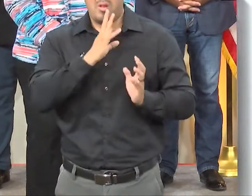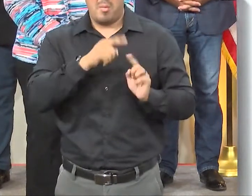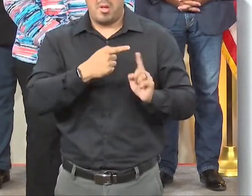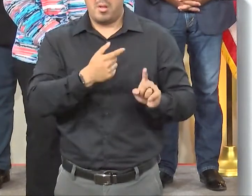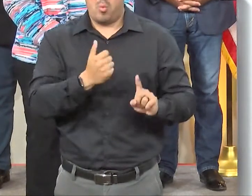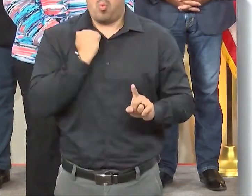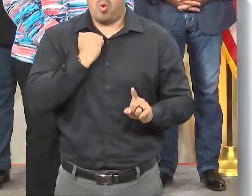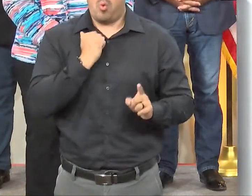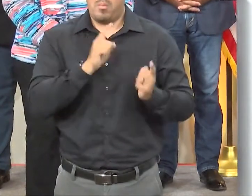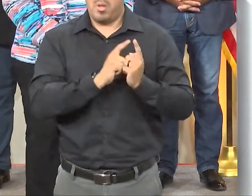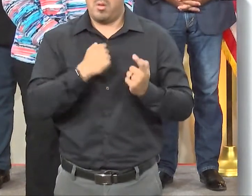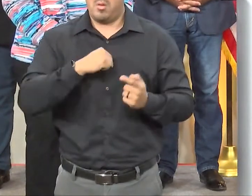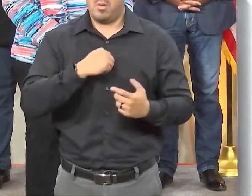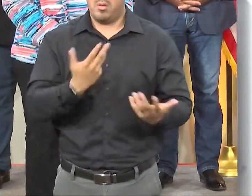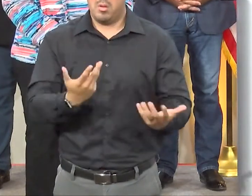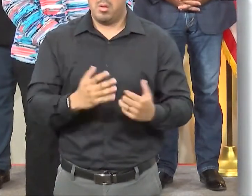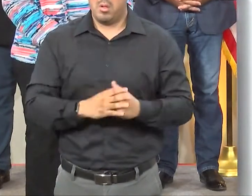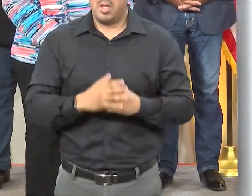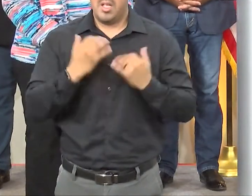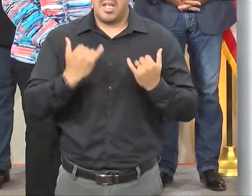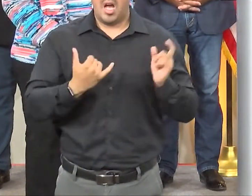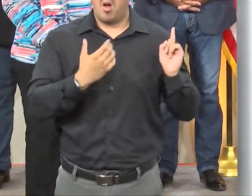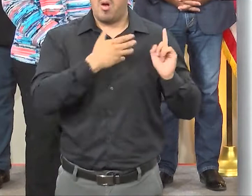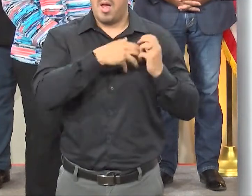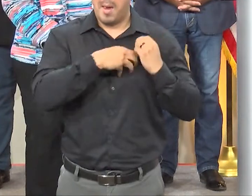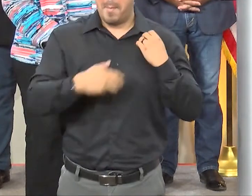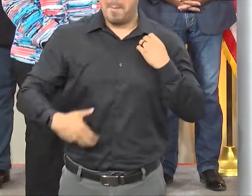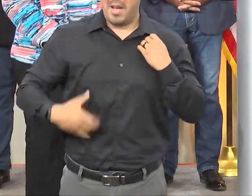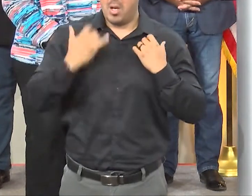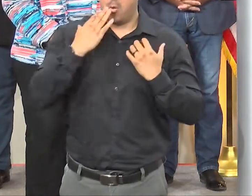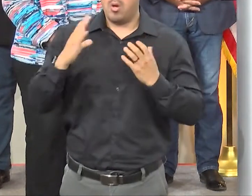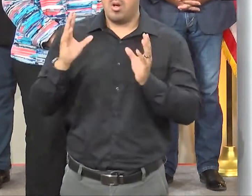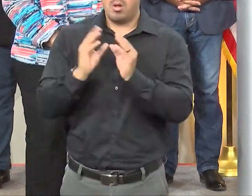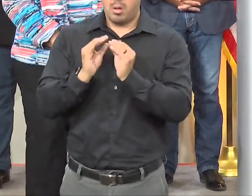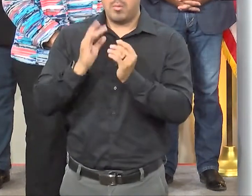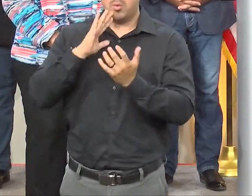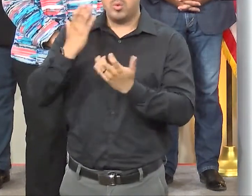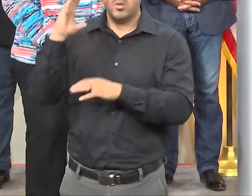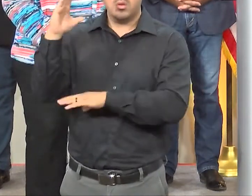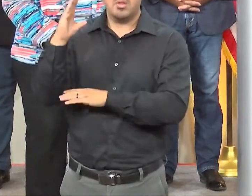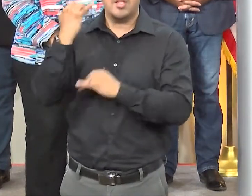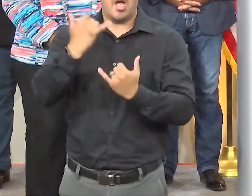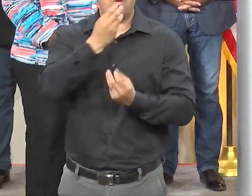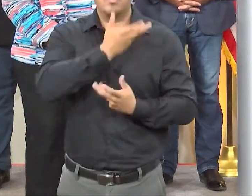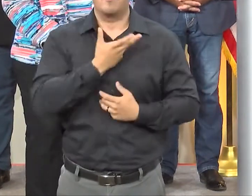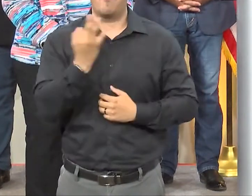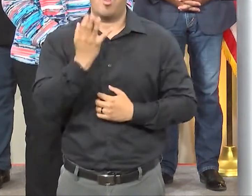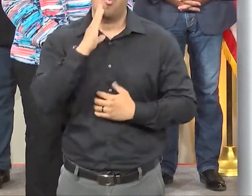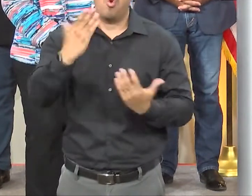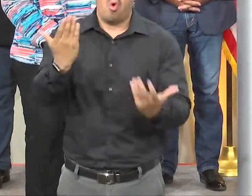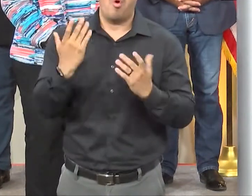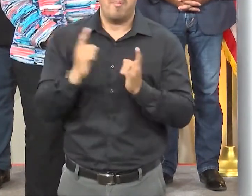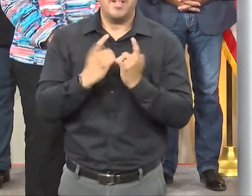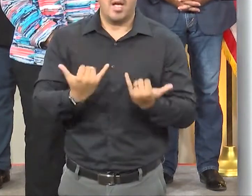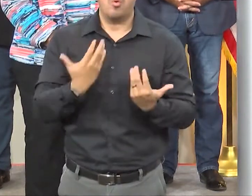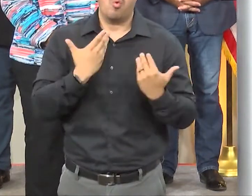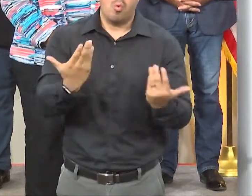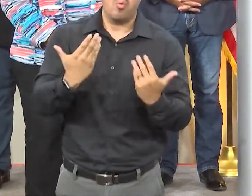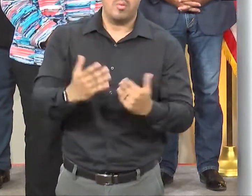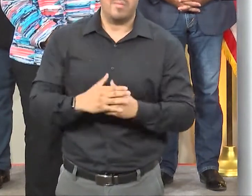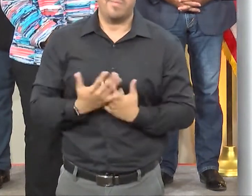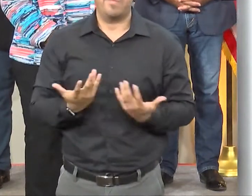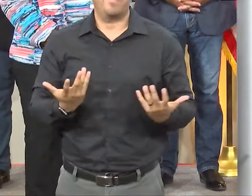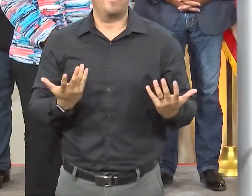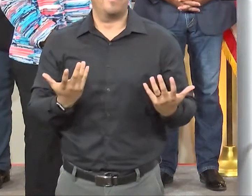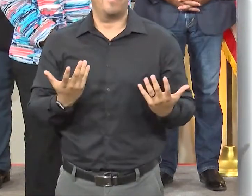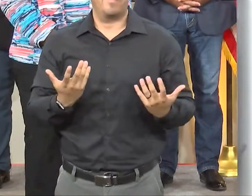How strange, though, when they got word about the mayor's press conference today, they called us Friday and they want to meet. Okay?